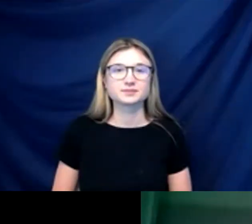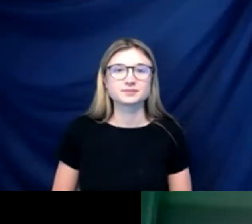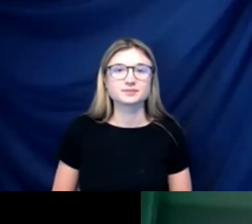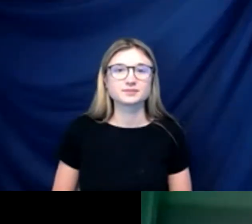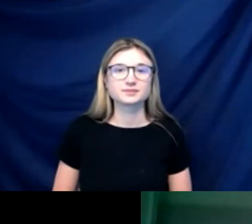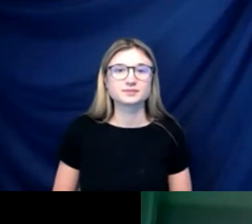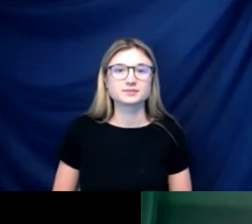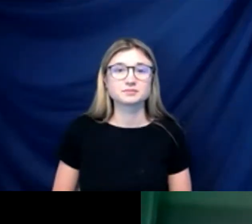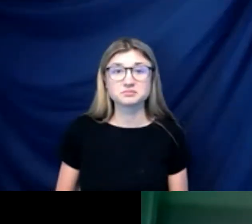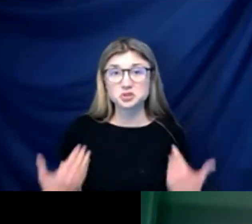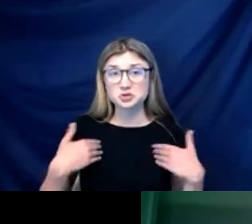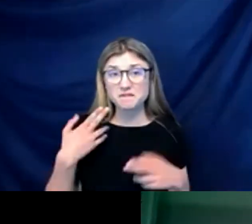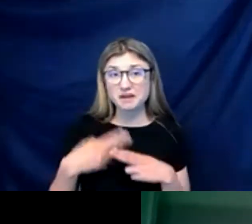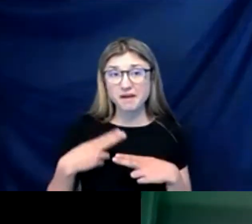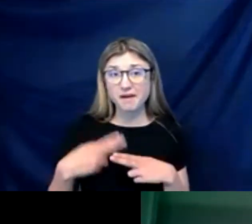Didn't have a name for it.